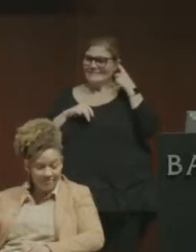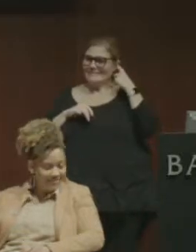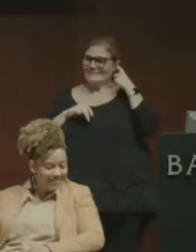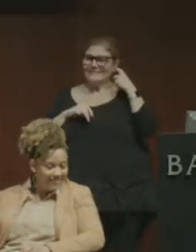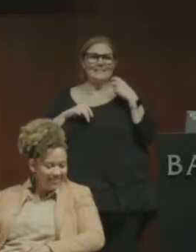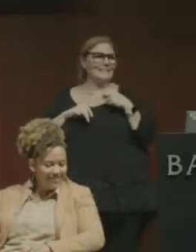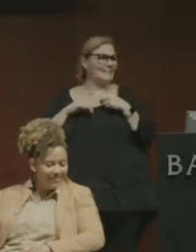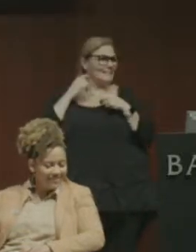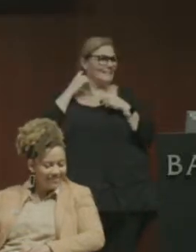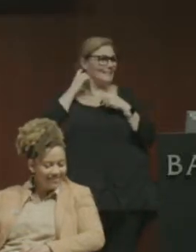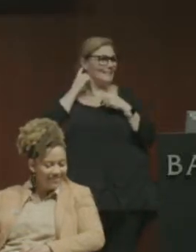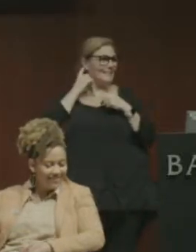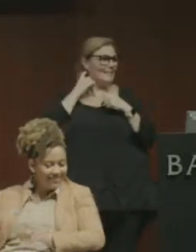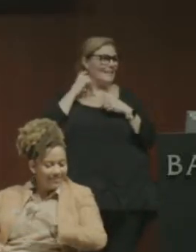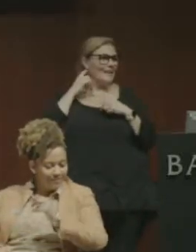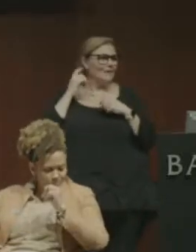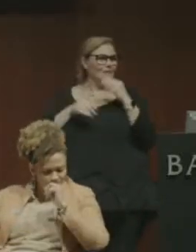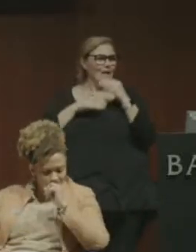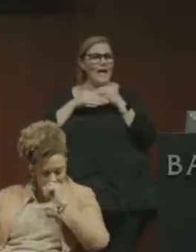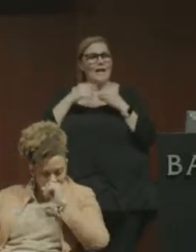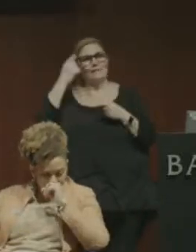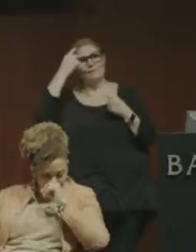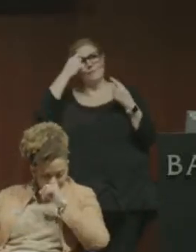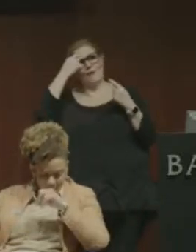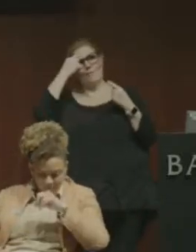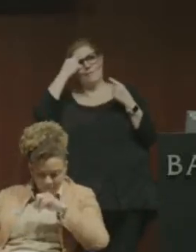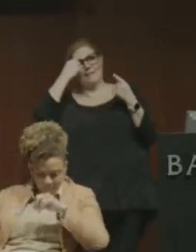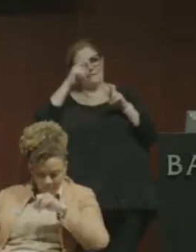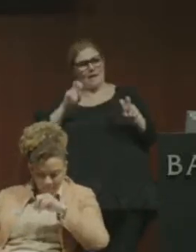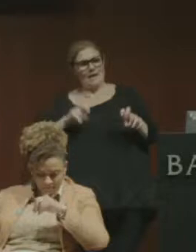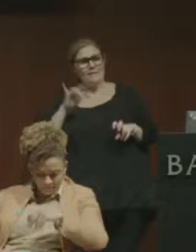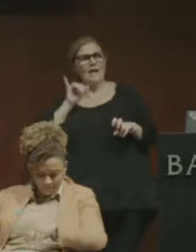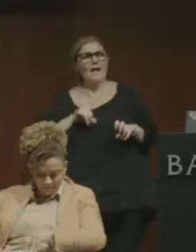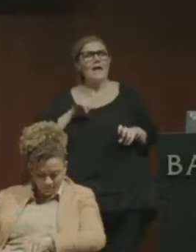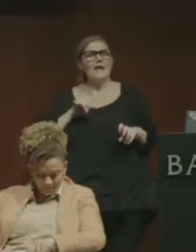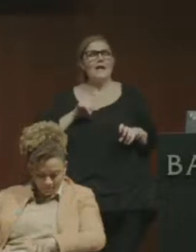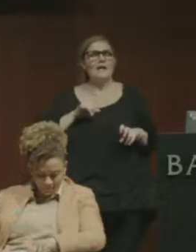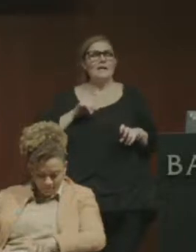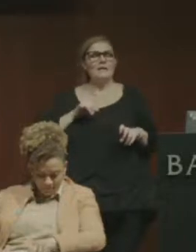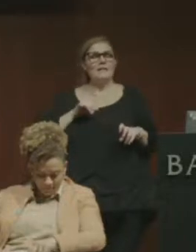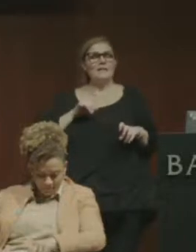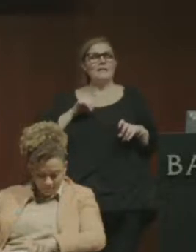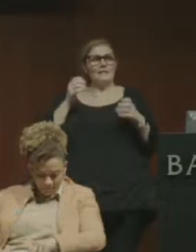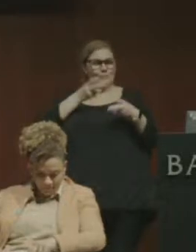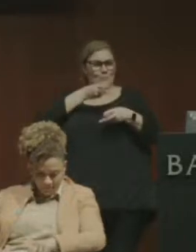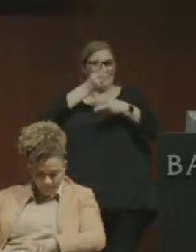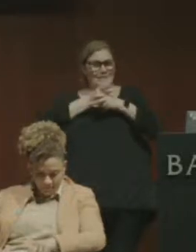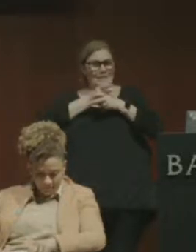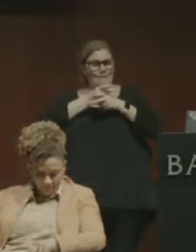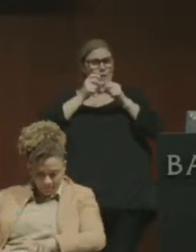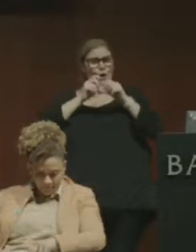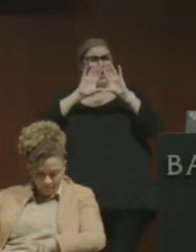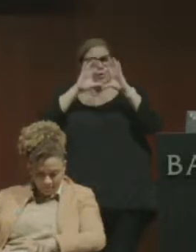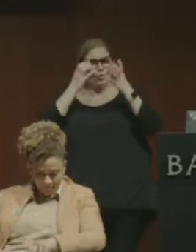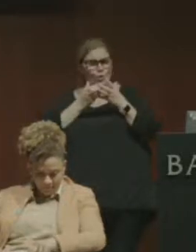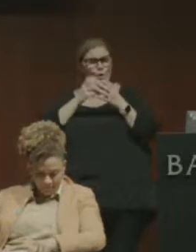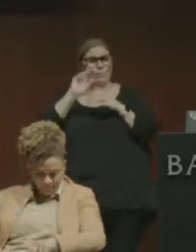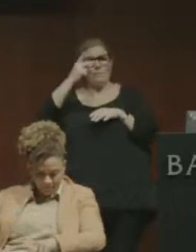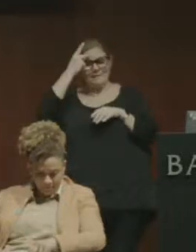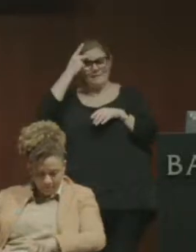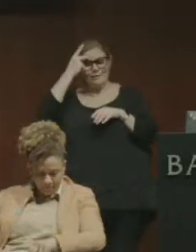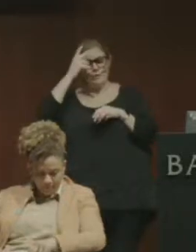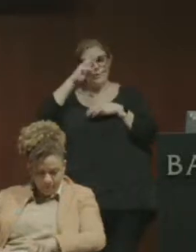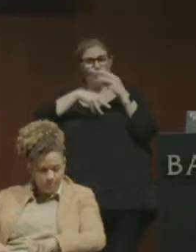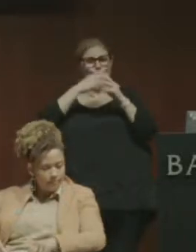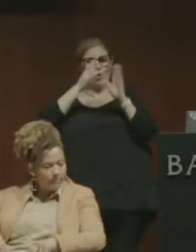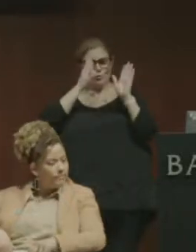is to kind of to add to our foundational analysis the fact that to maintain the global political and economic world